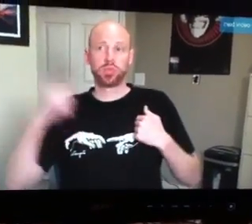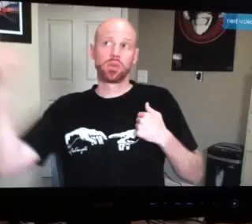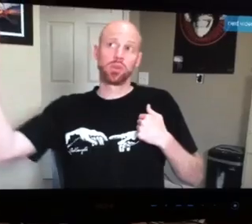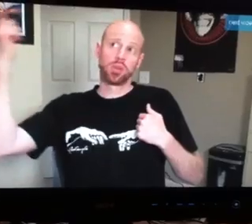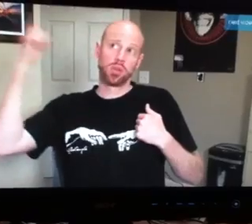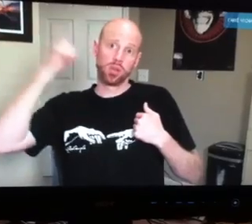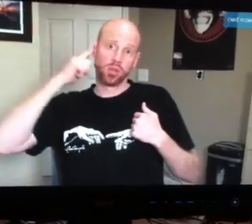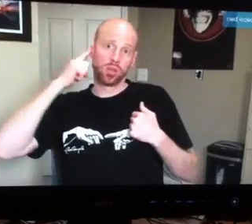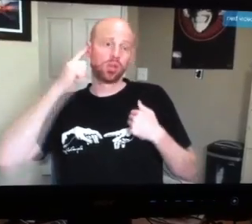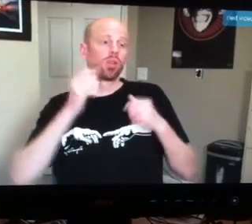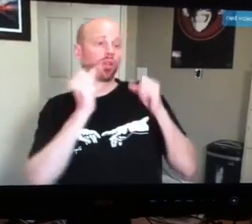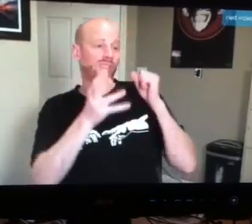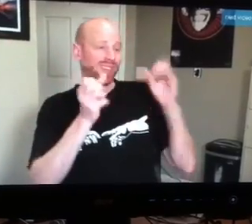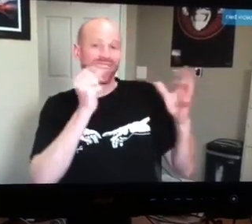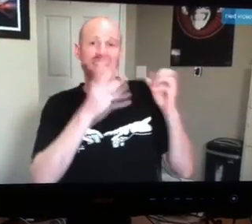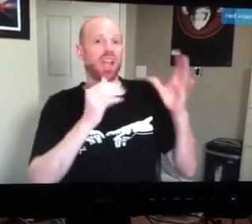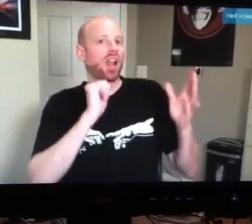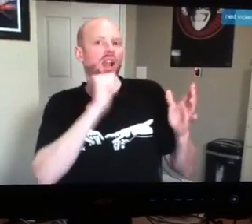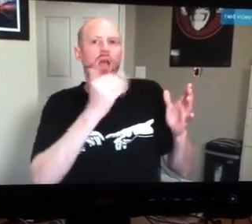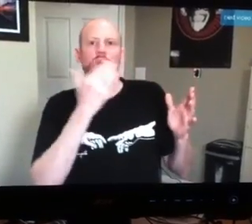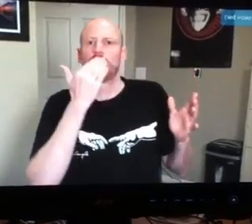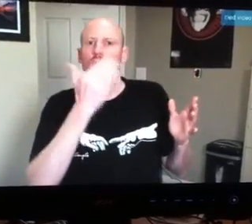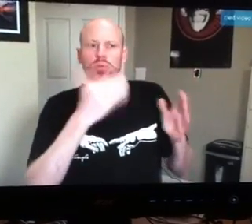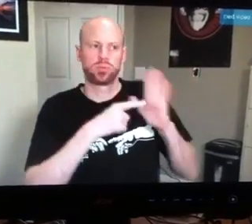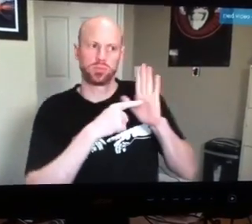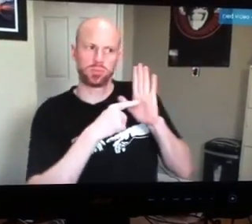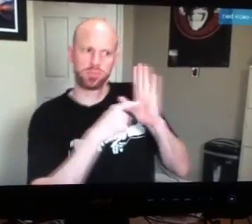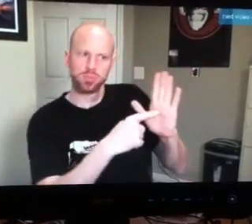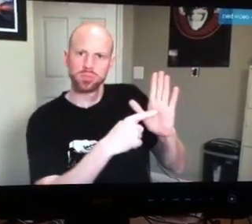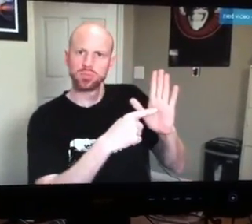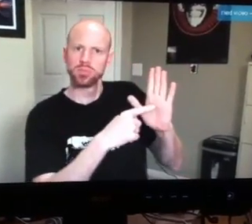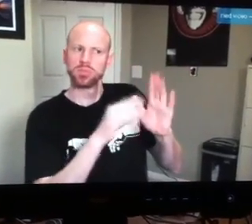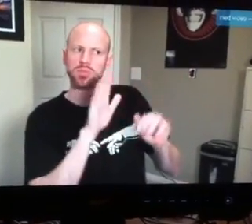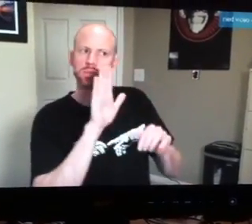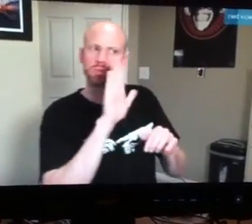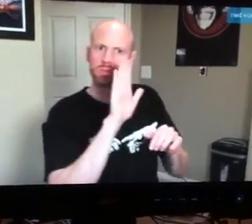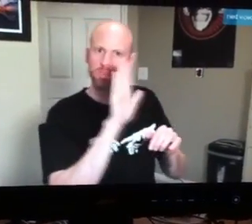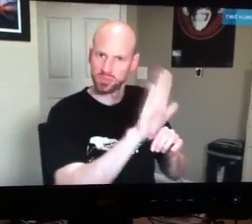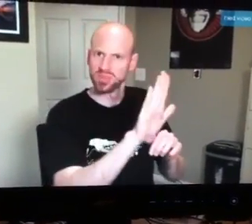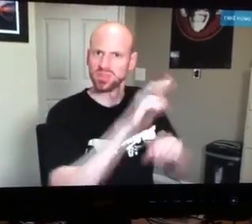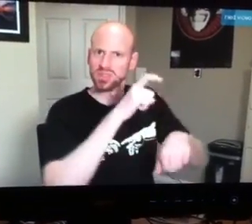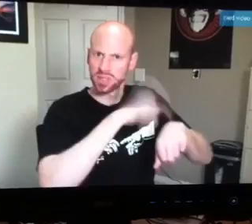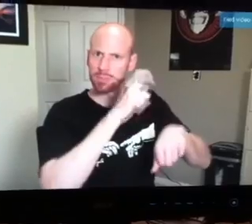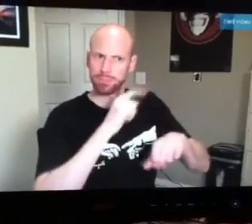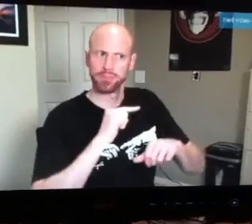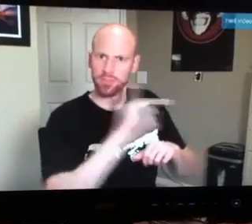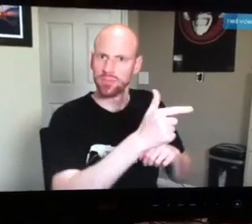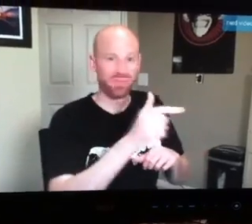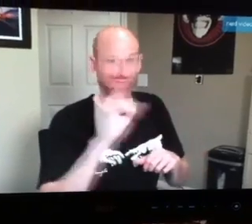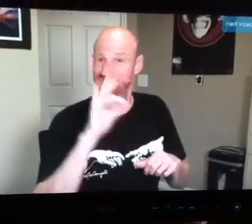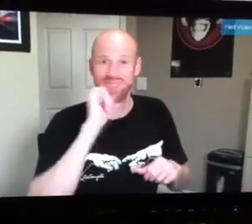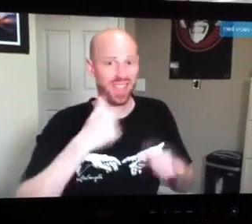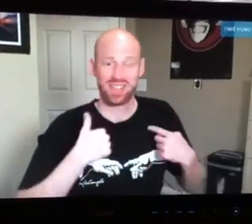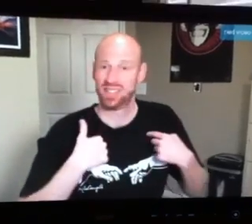So if I'm the interpreter and I just hear the English and I put it out there in ASL, that's not a very good example for the